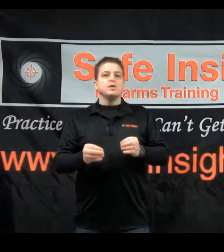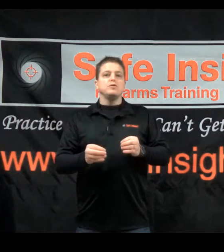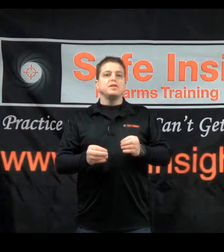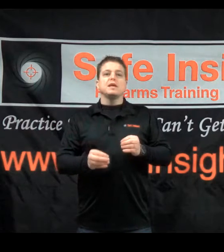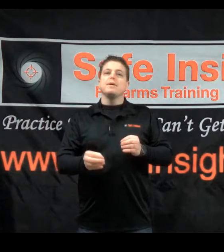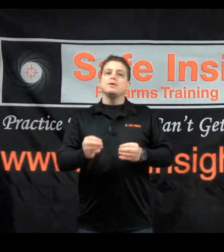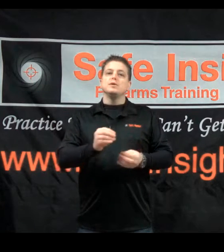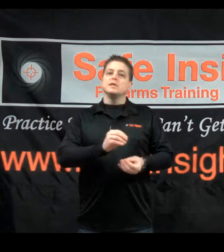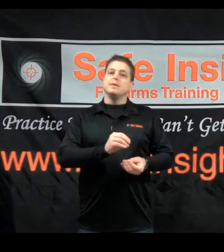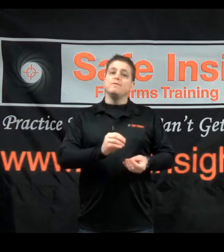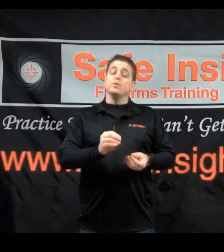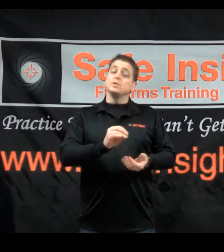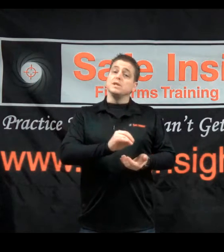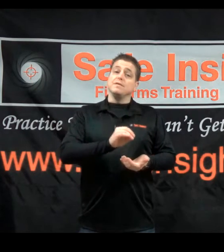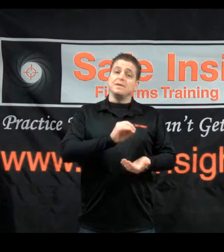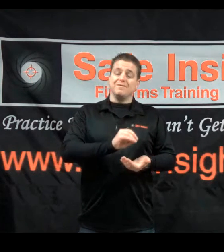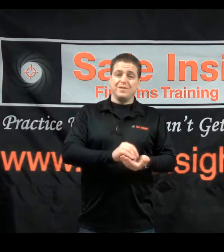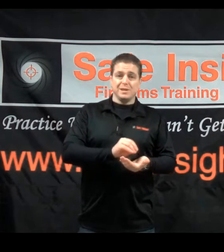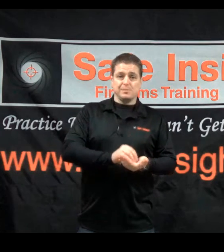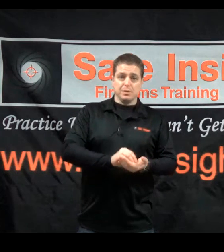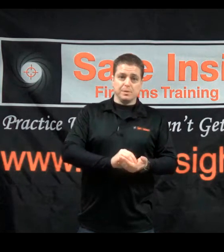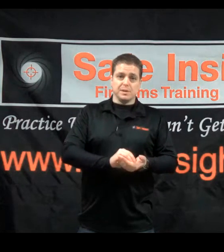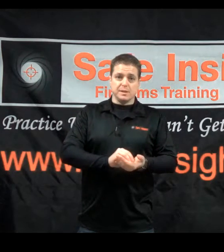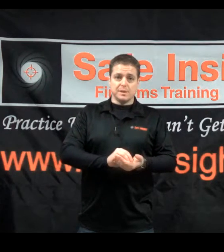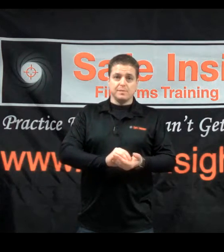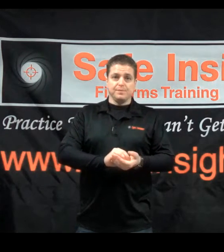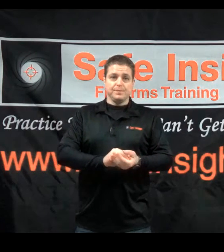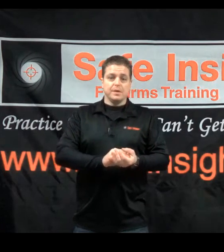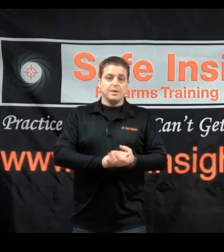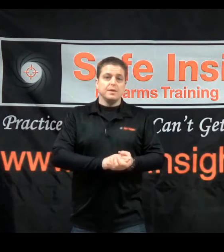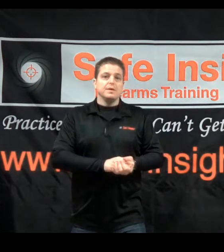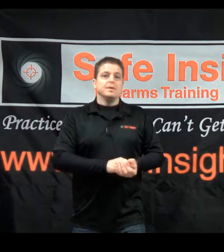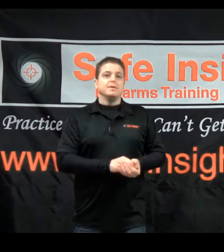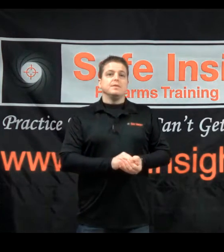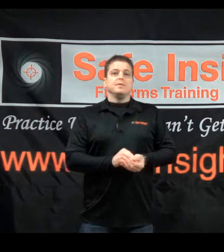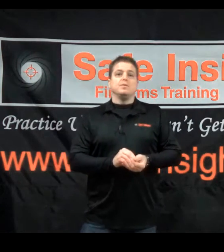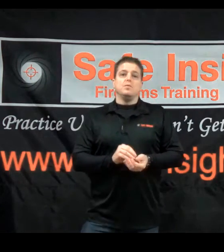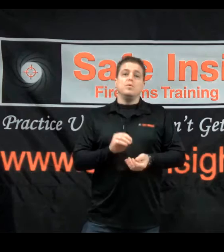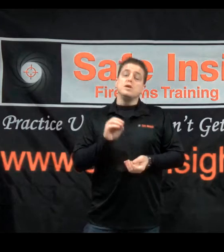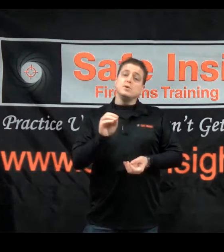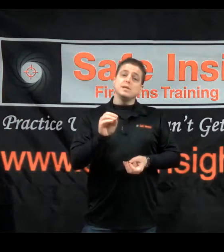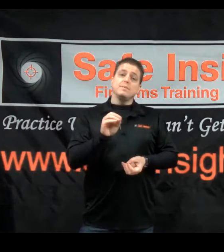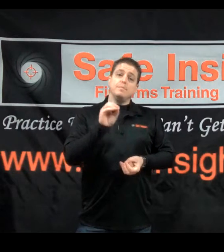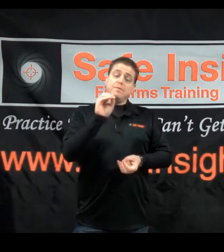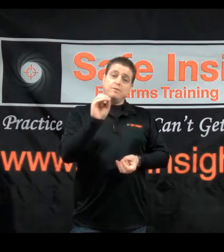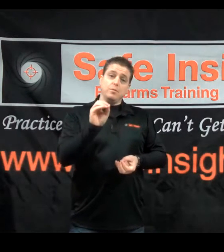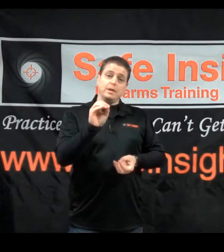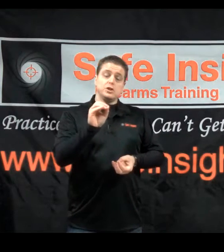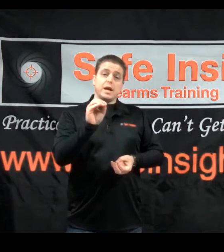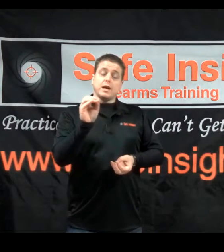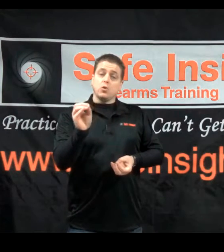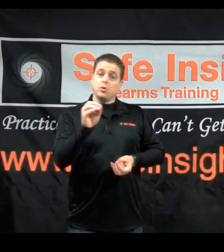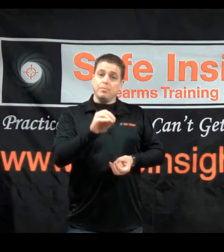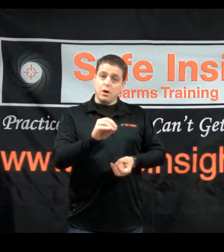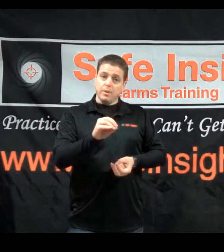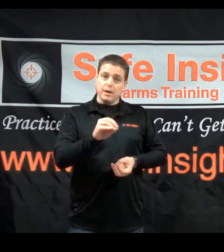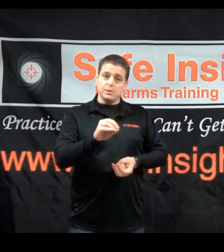you think about using them for self-defense purposes. When using full metal jacket or ball rounds